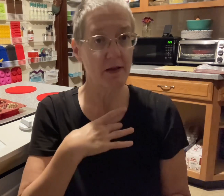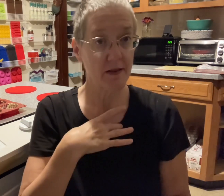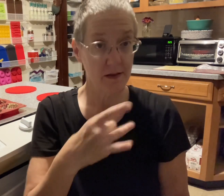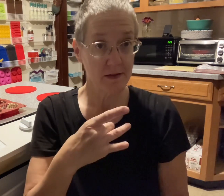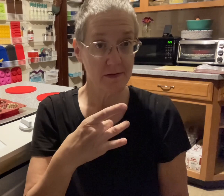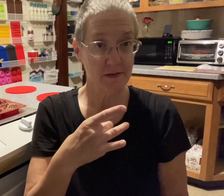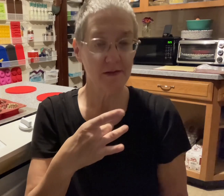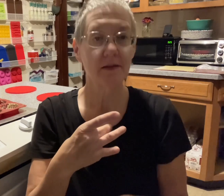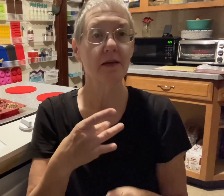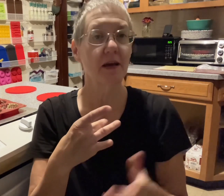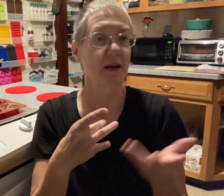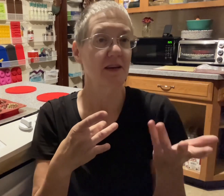We find things we like,